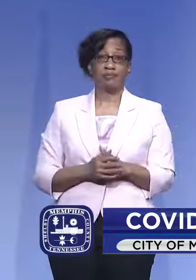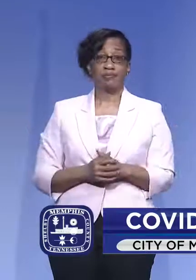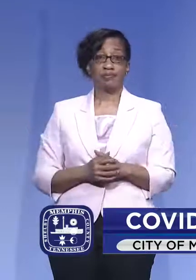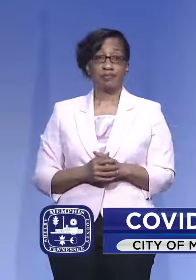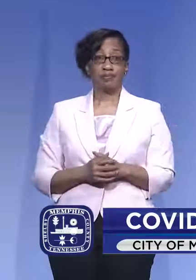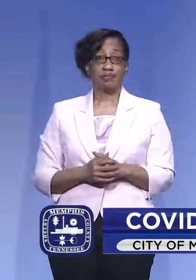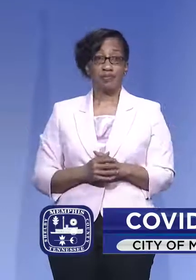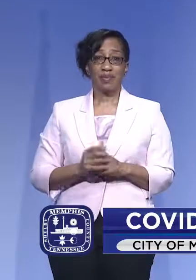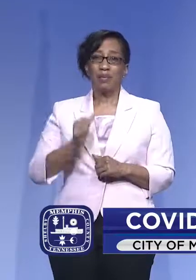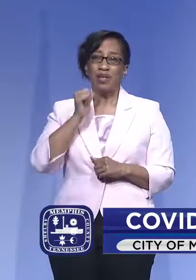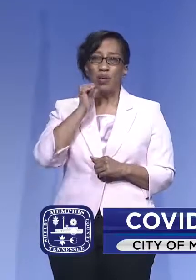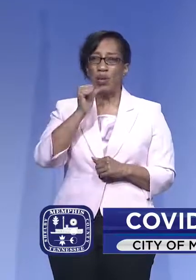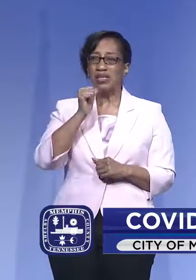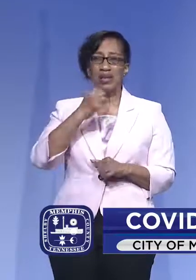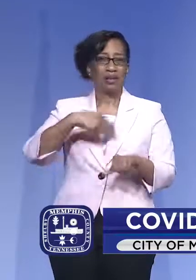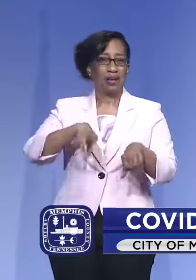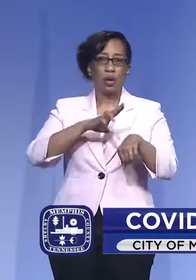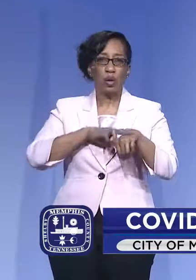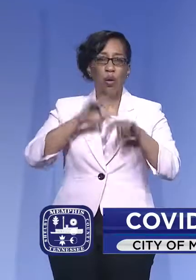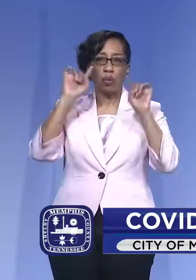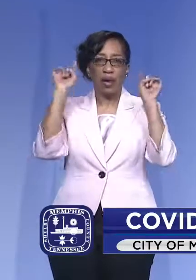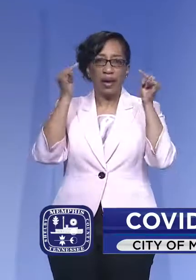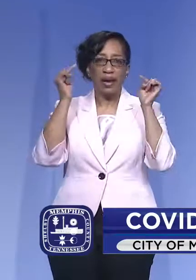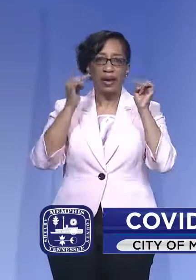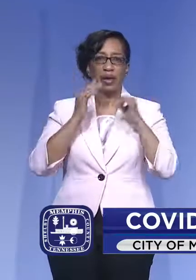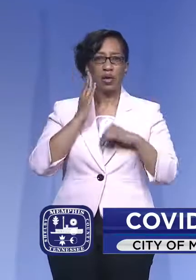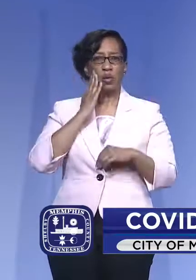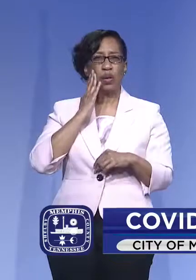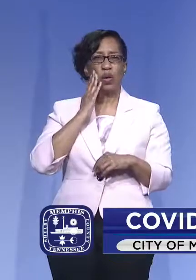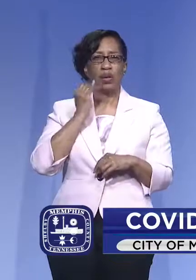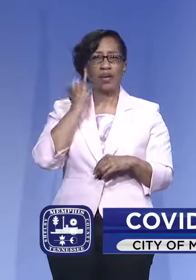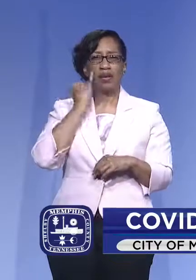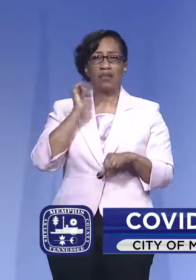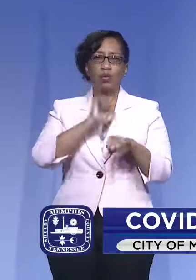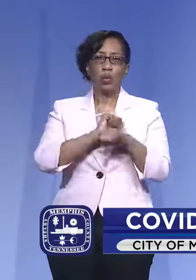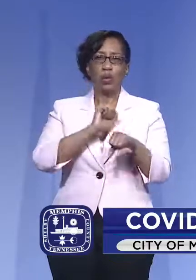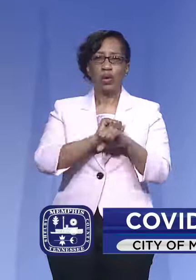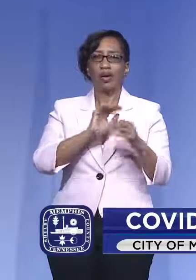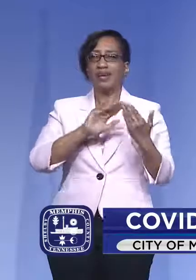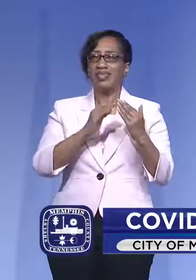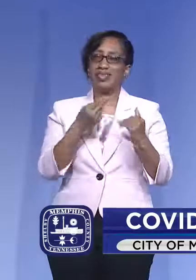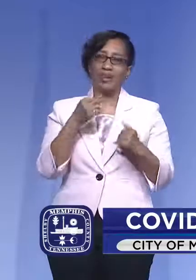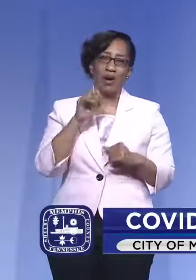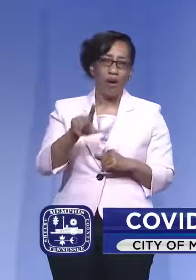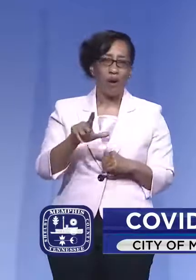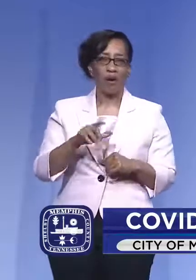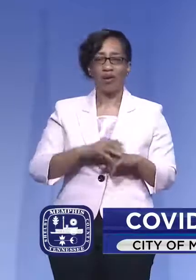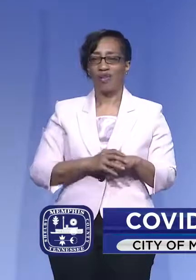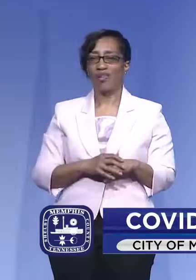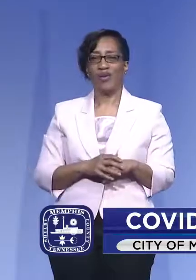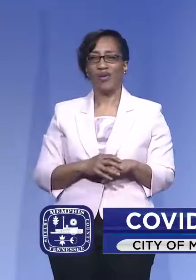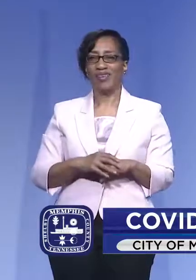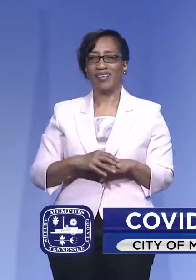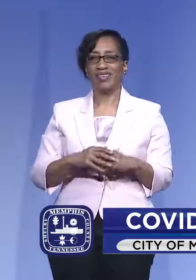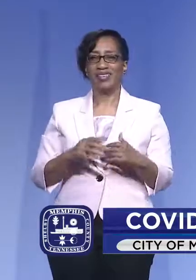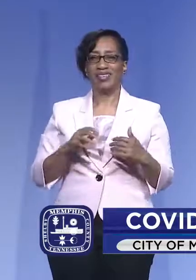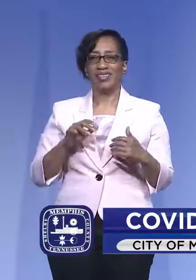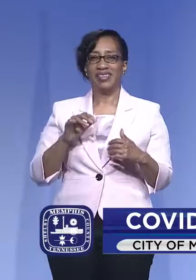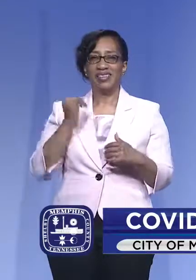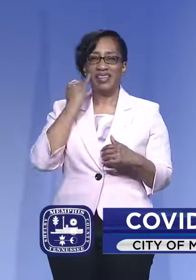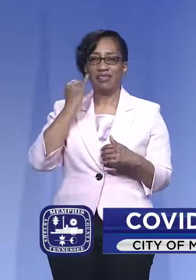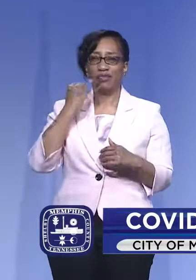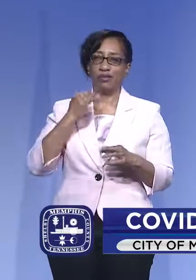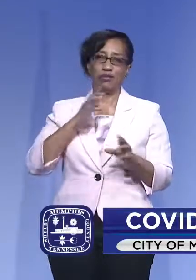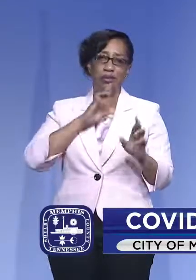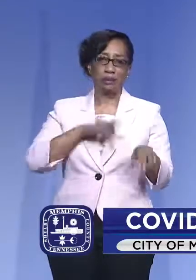like a normal headache you might get from working at City Hall or doing a response to COVID. So it was nothing